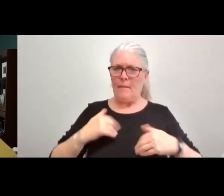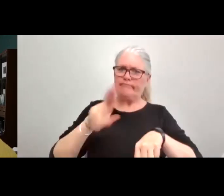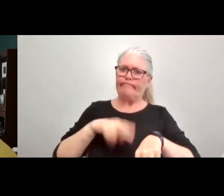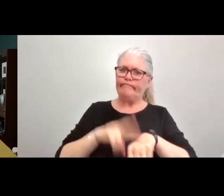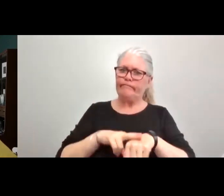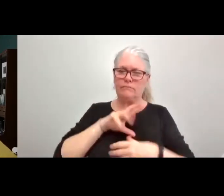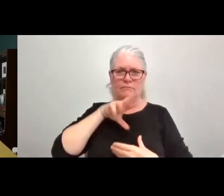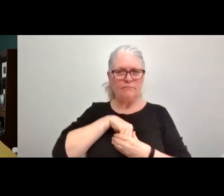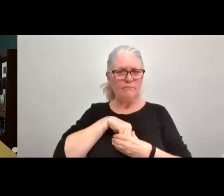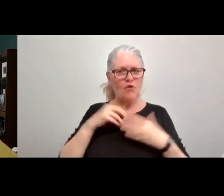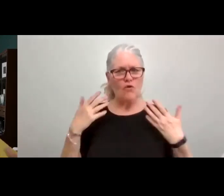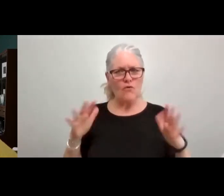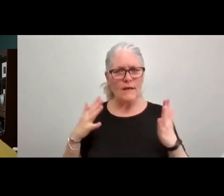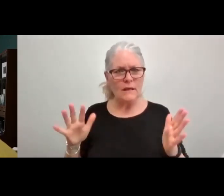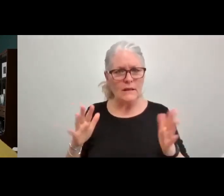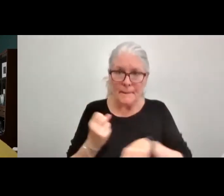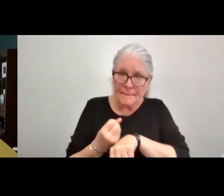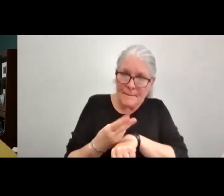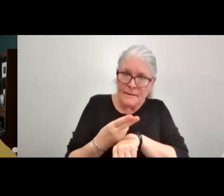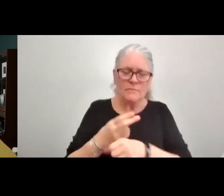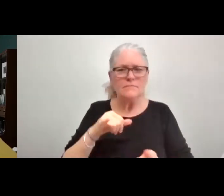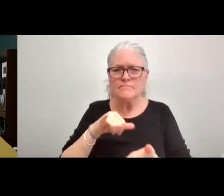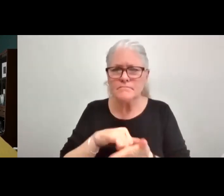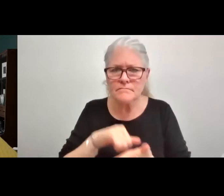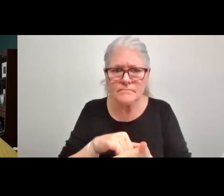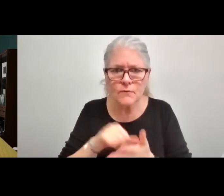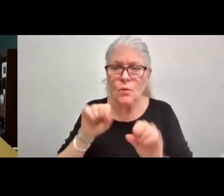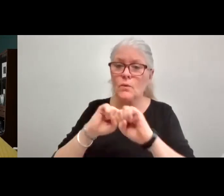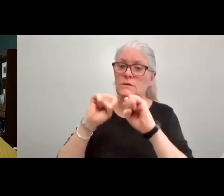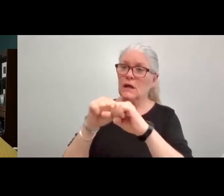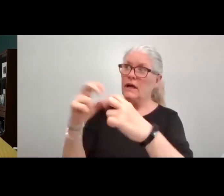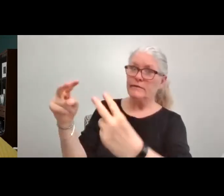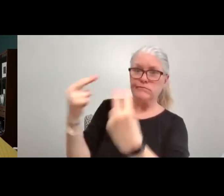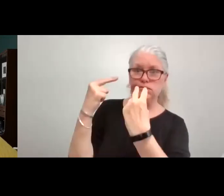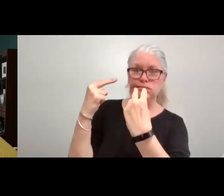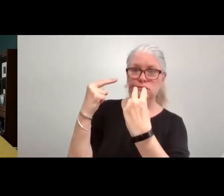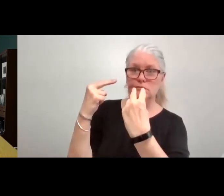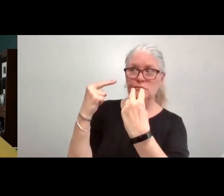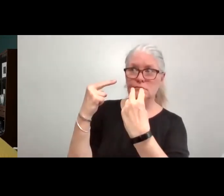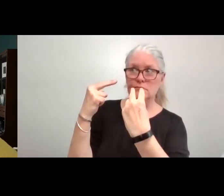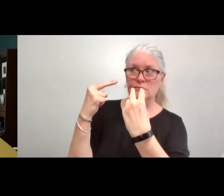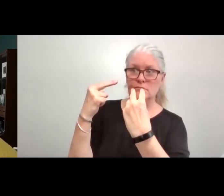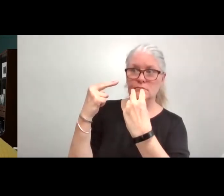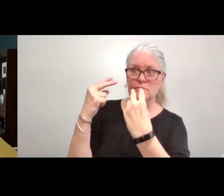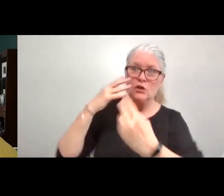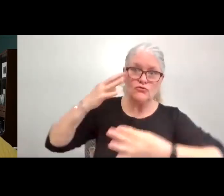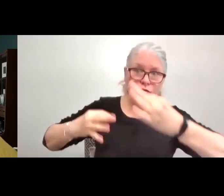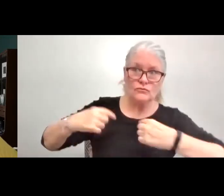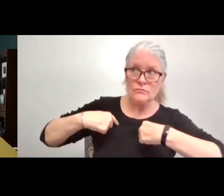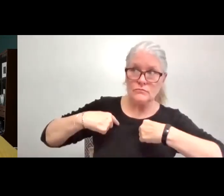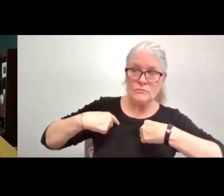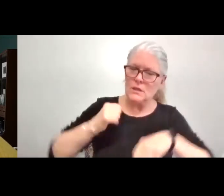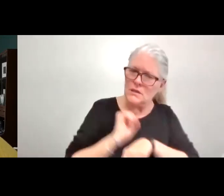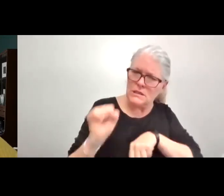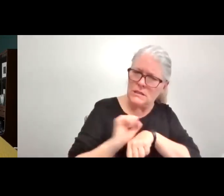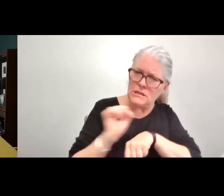You cannot outperform what society's gonna see in you. And you